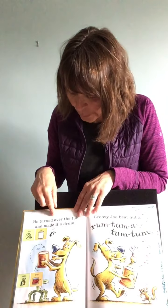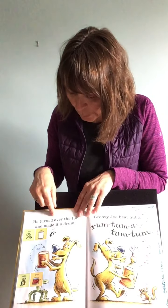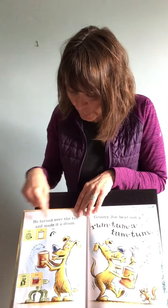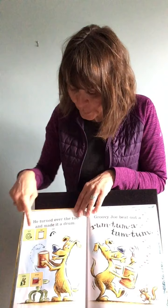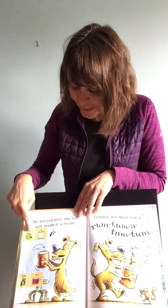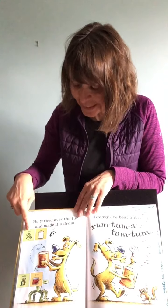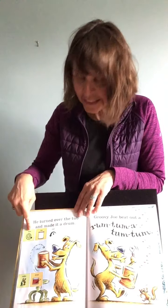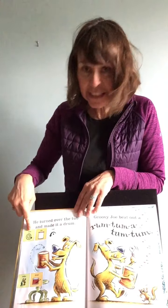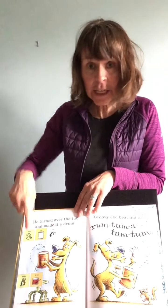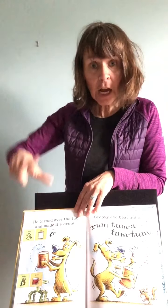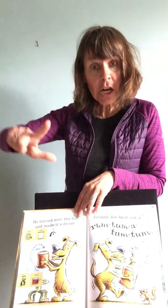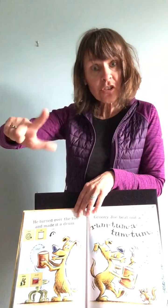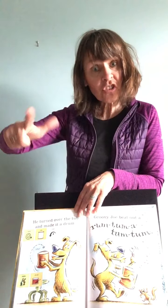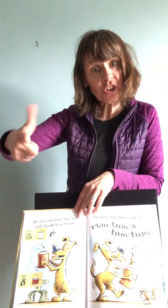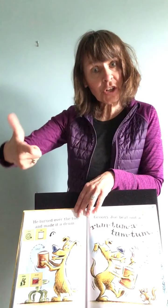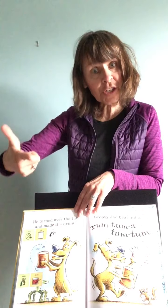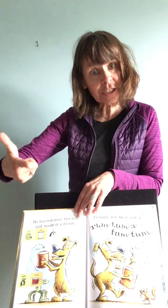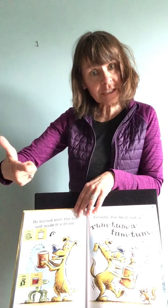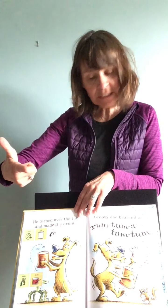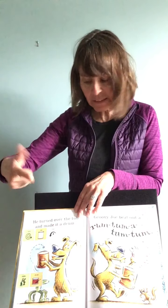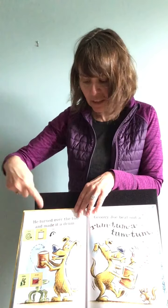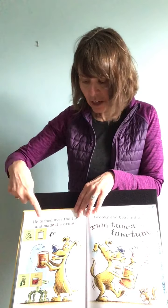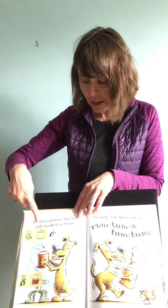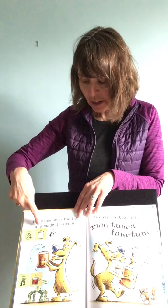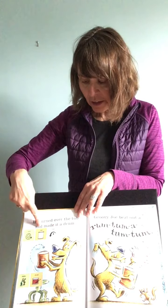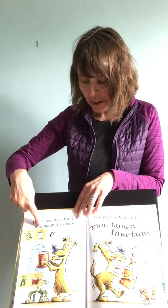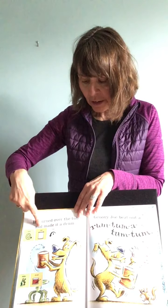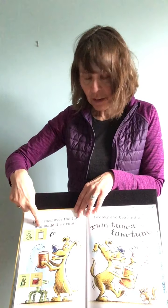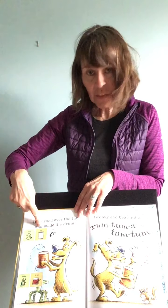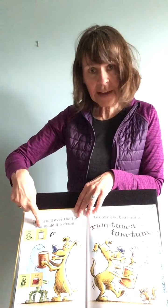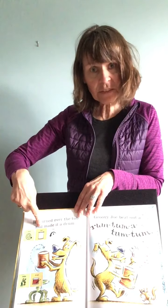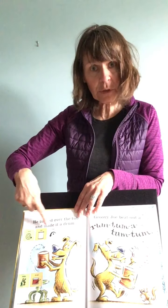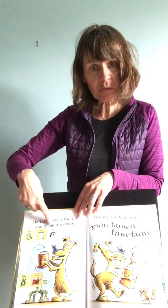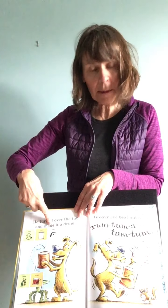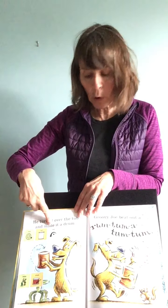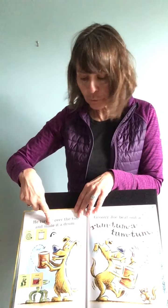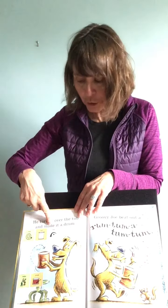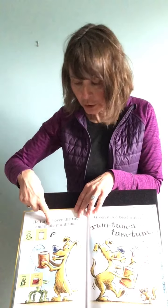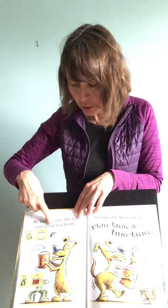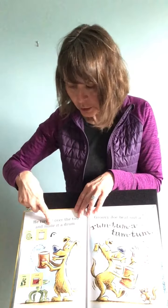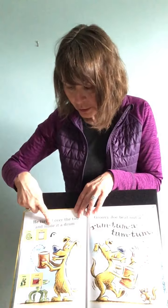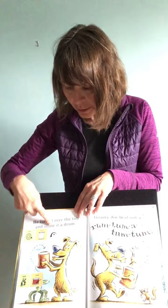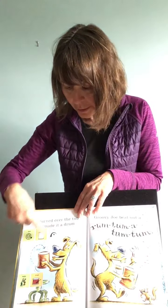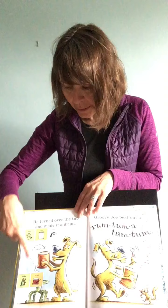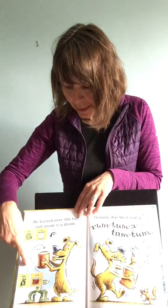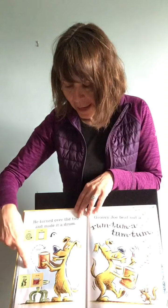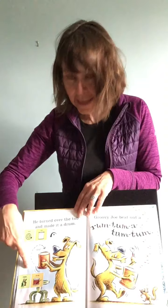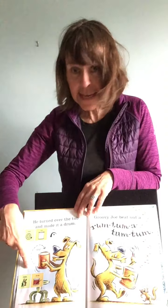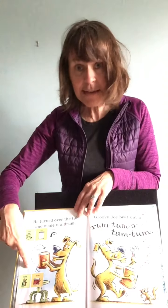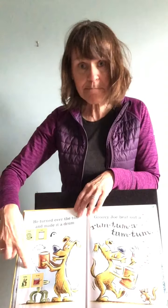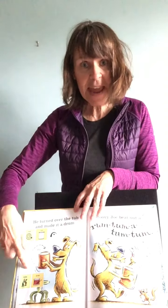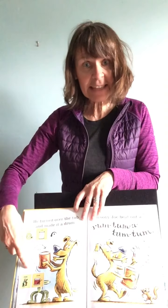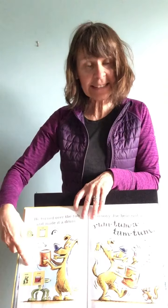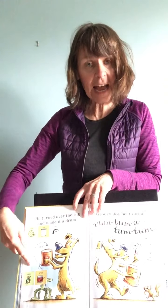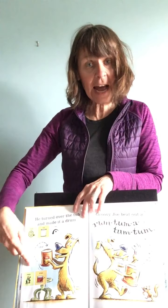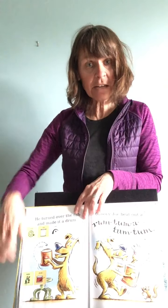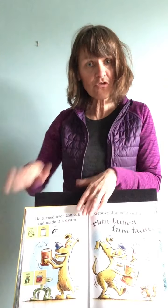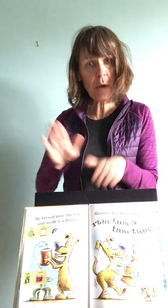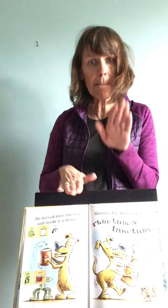Oh, he turns the ice cream tub over and he makes a drum.